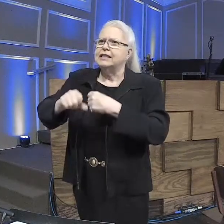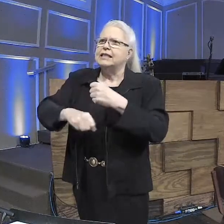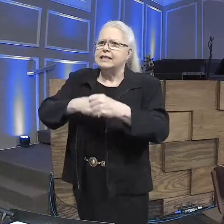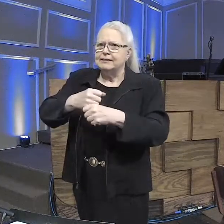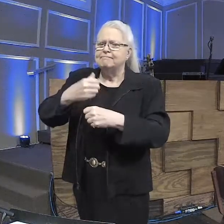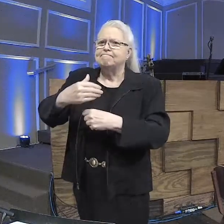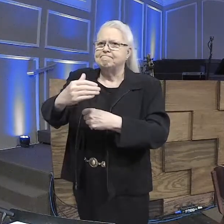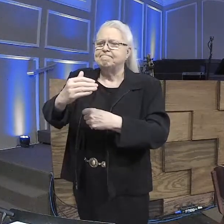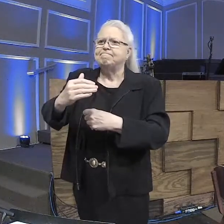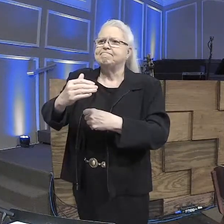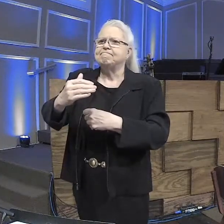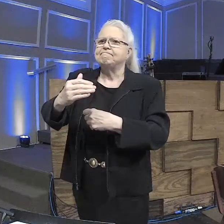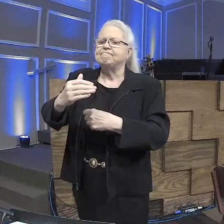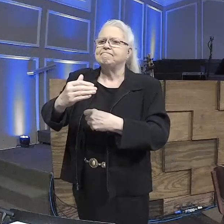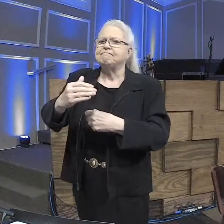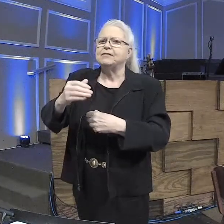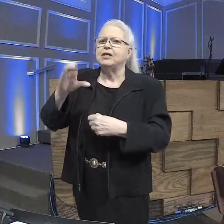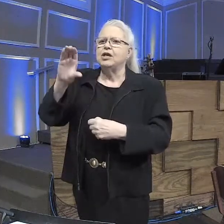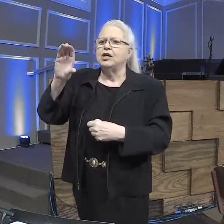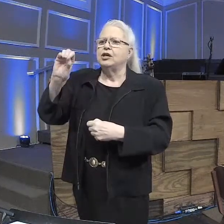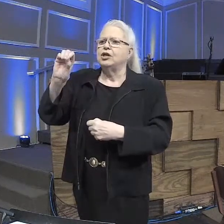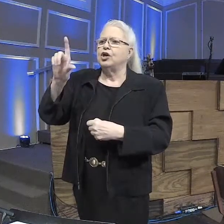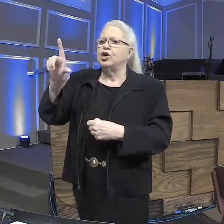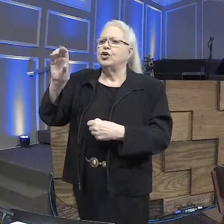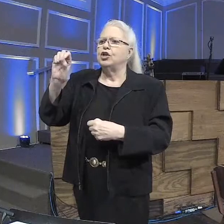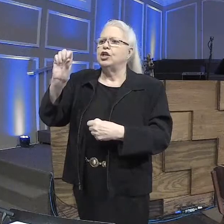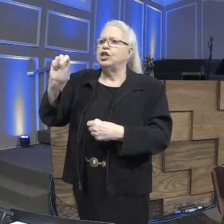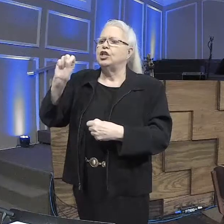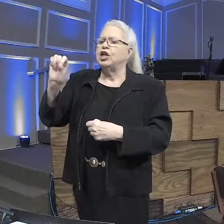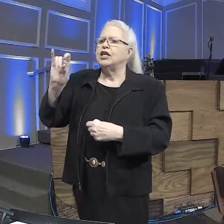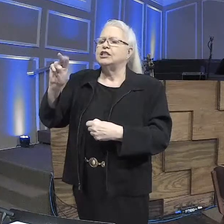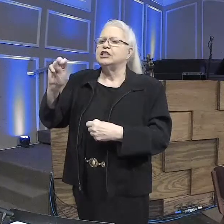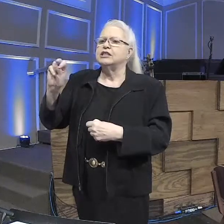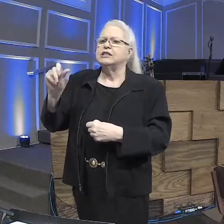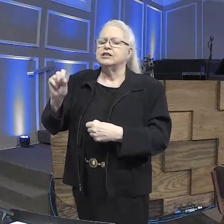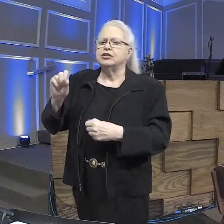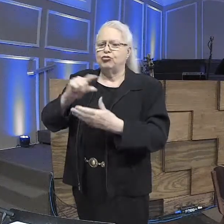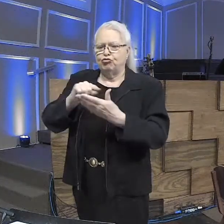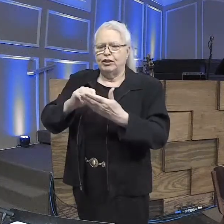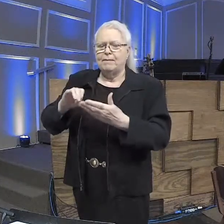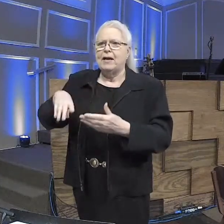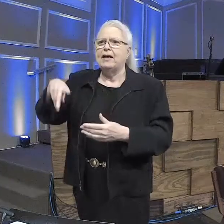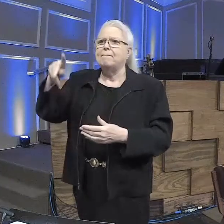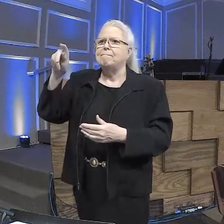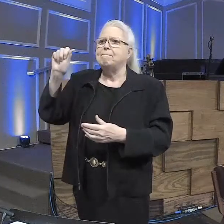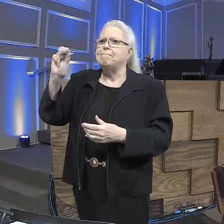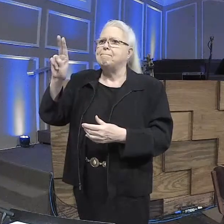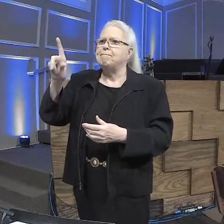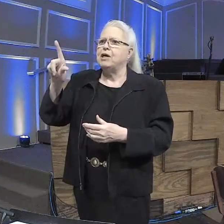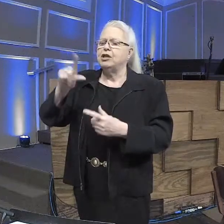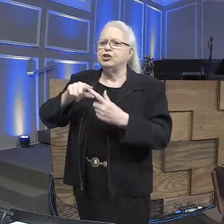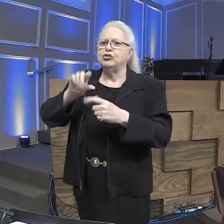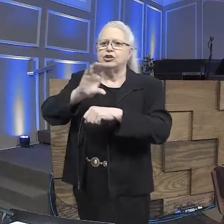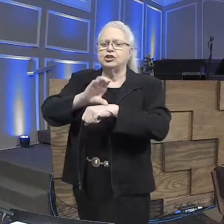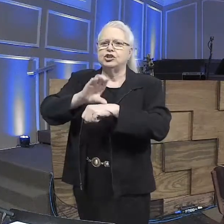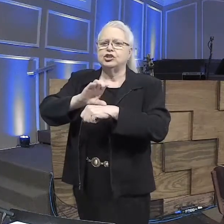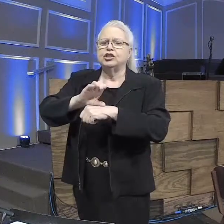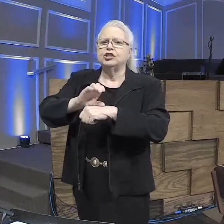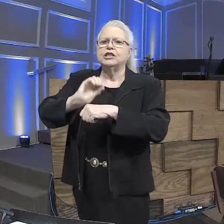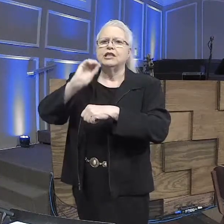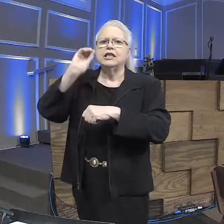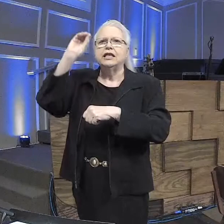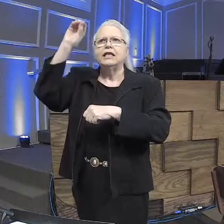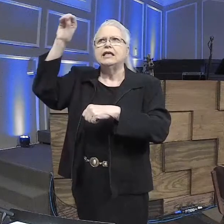preaching from is from the book of Colossians, prison epistle written by the Apostle Paul to a church that is located, it